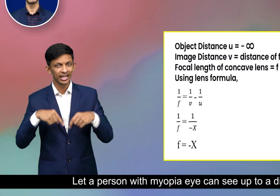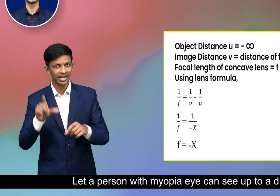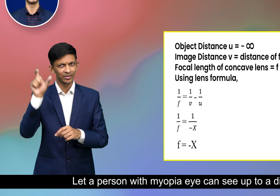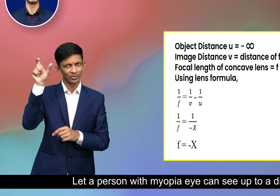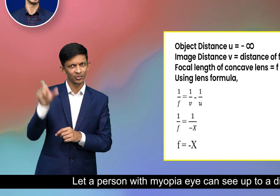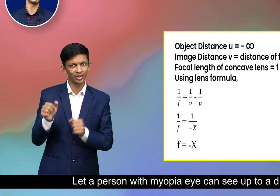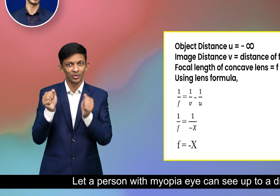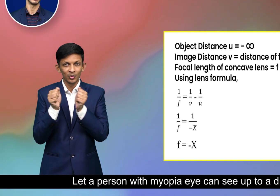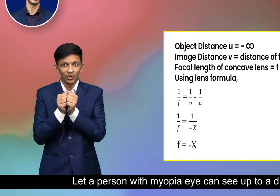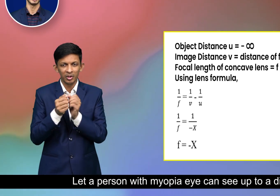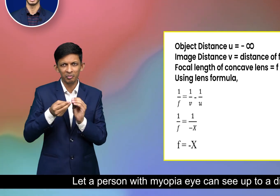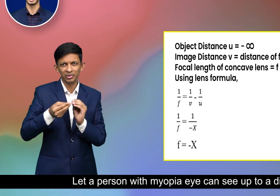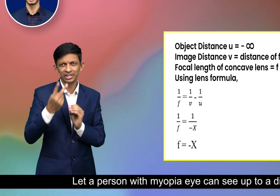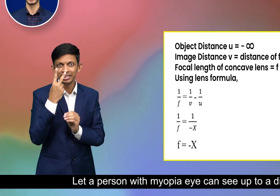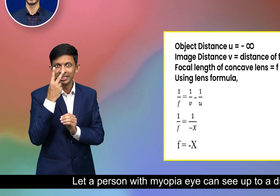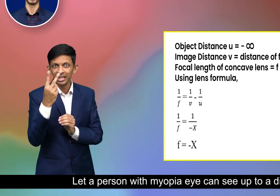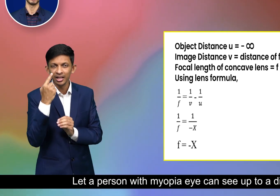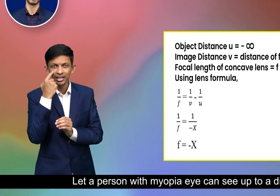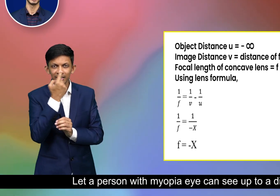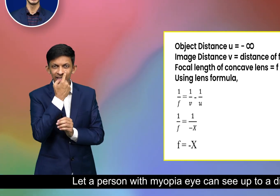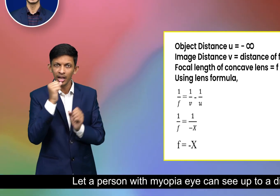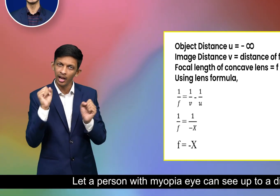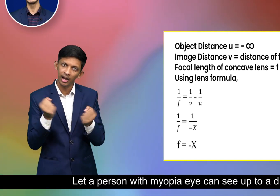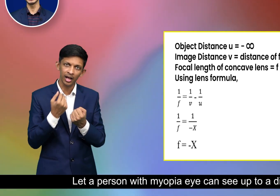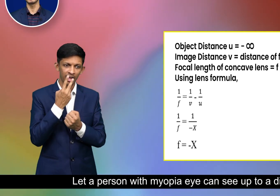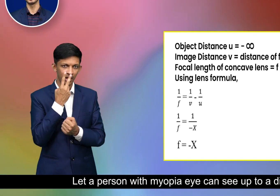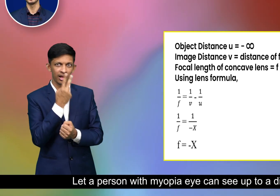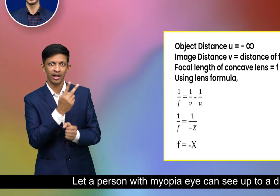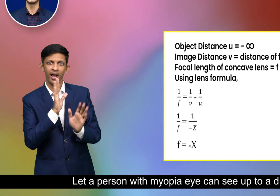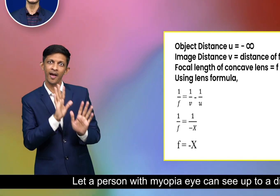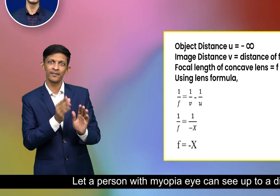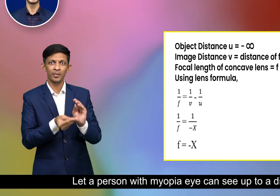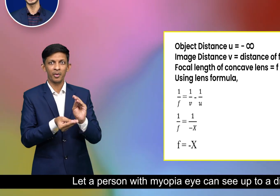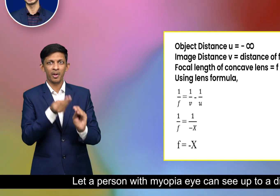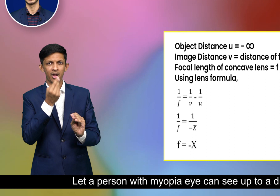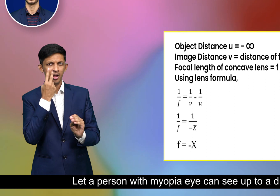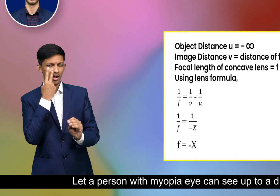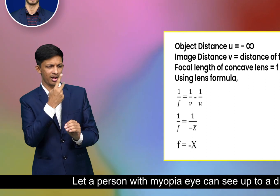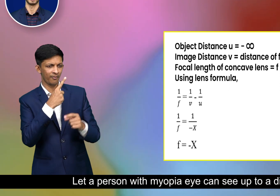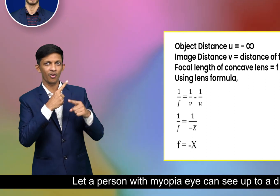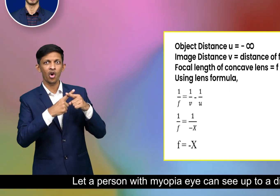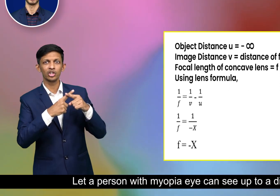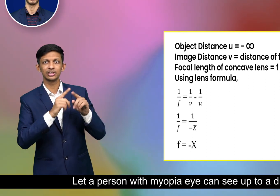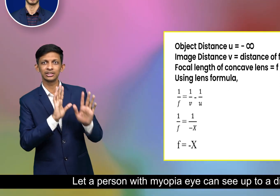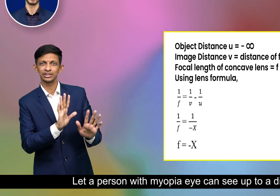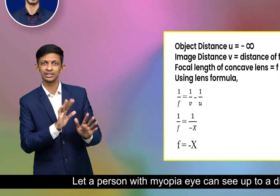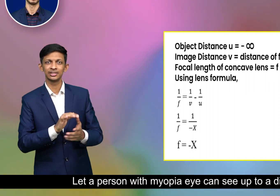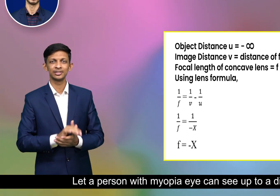Let a person with myopia eye can see up to a distance x.